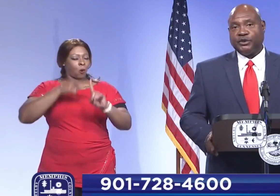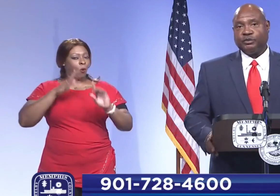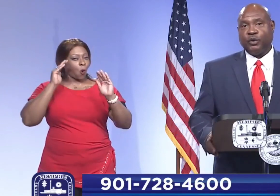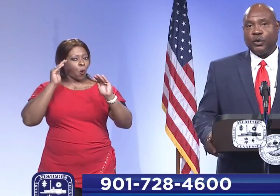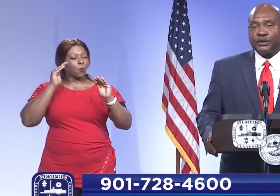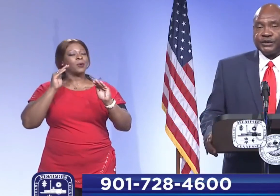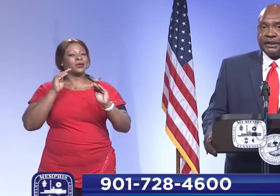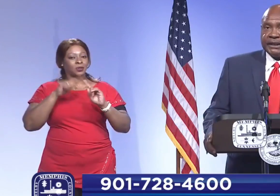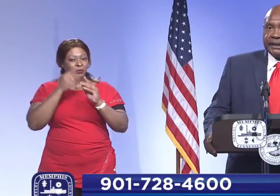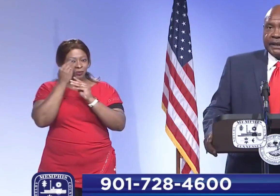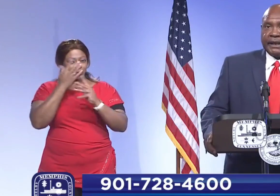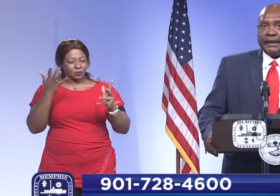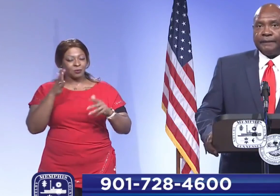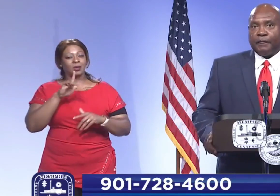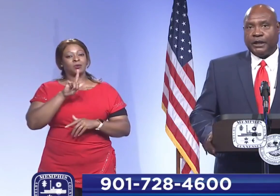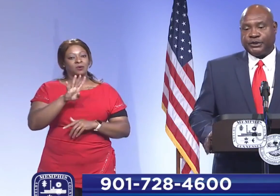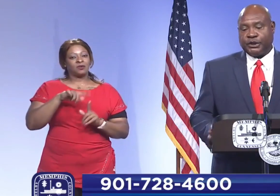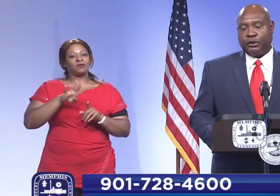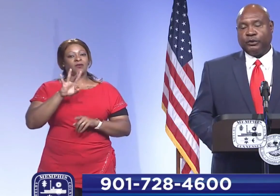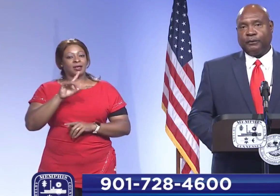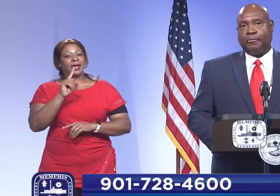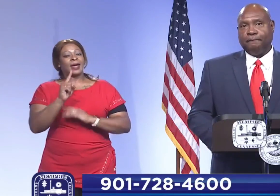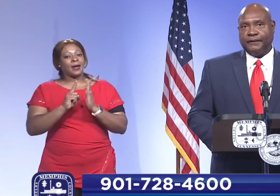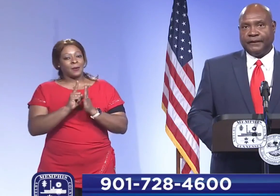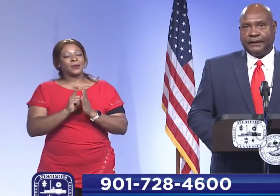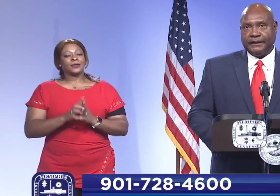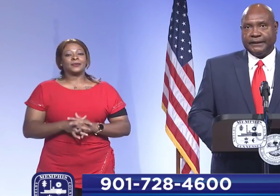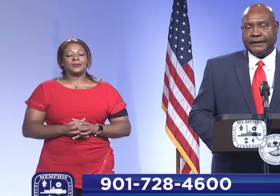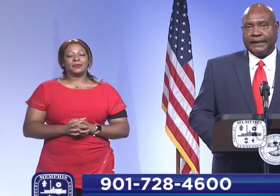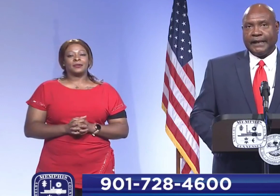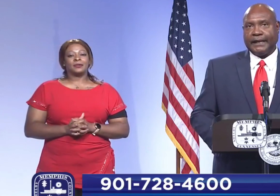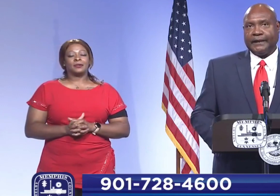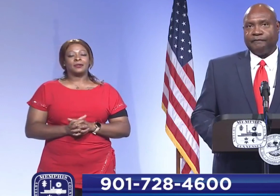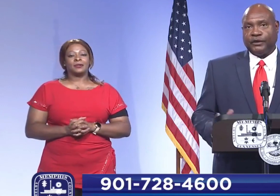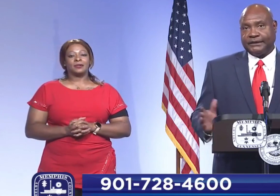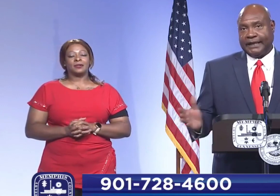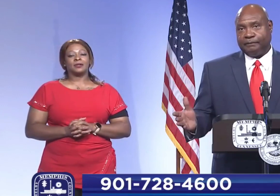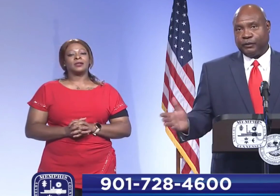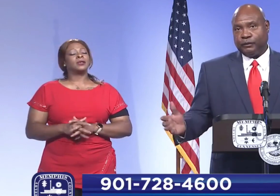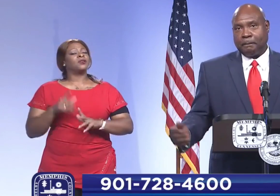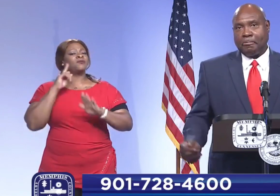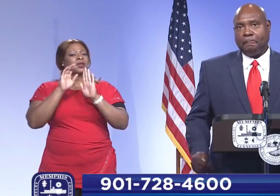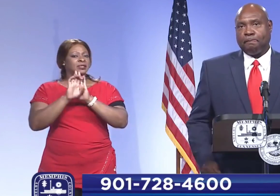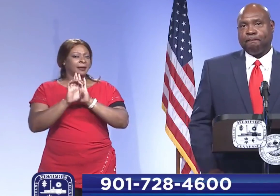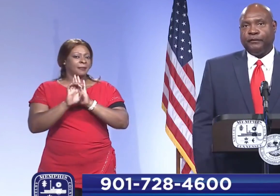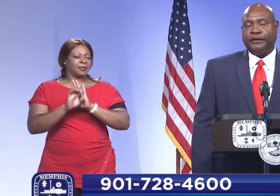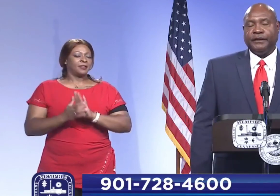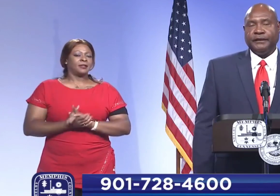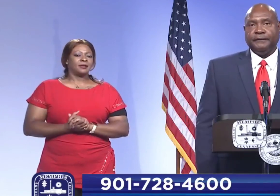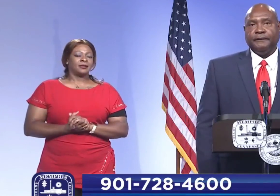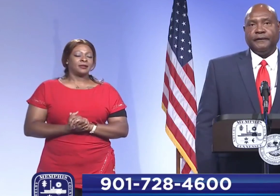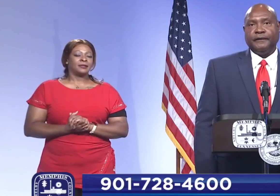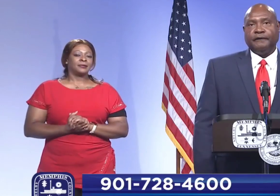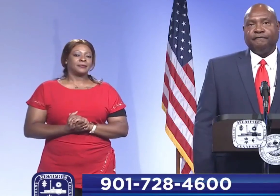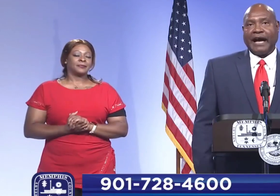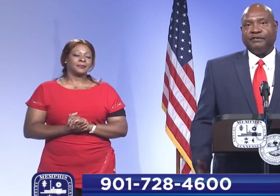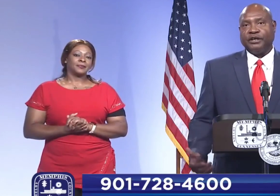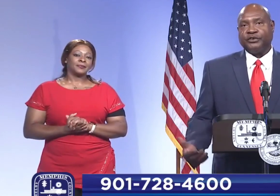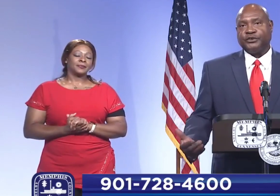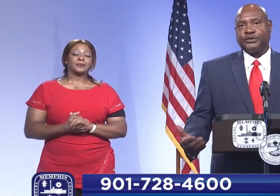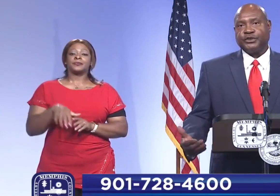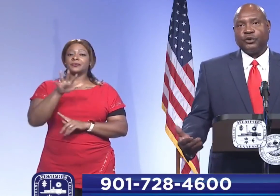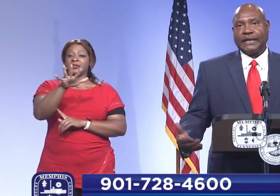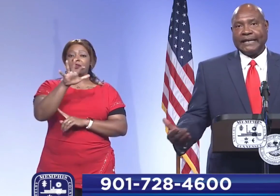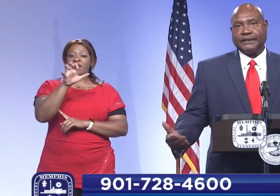striving towards. And so for example, the